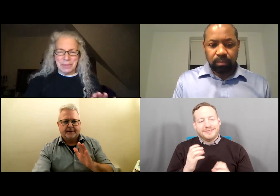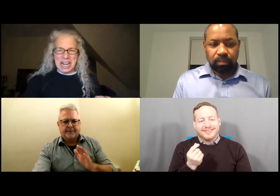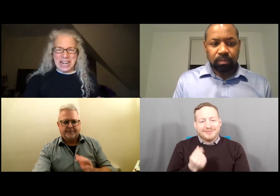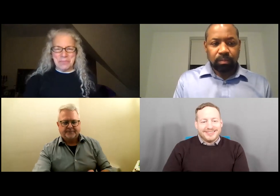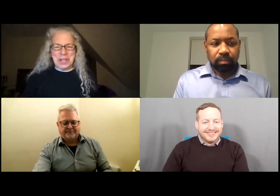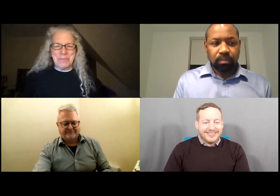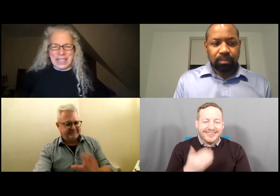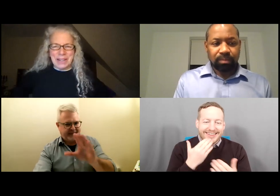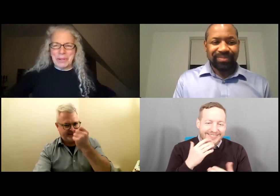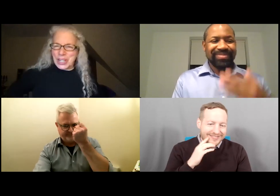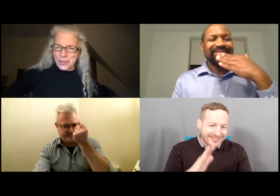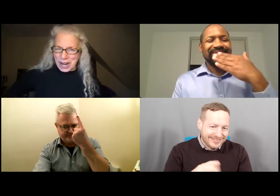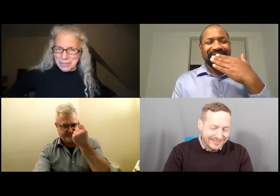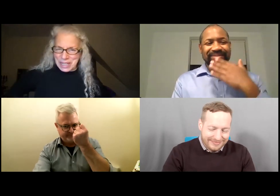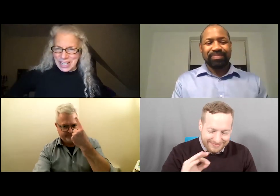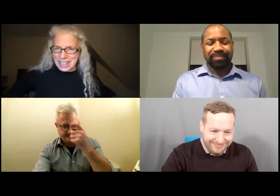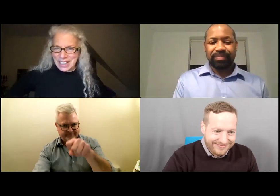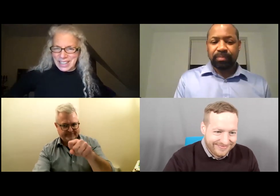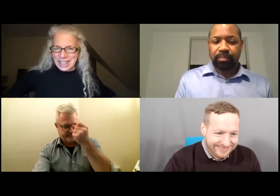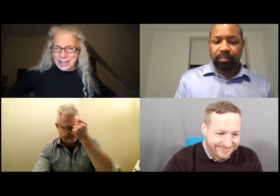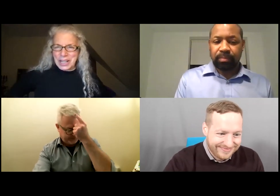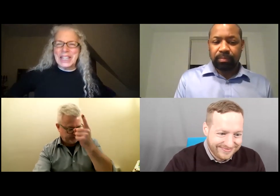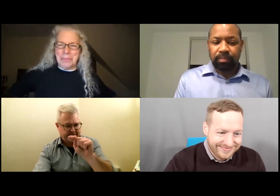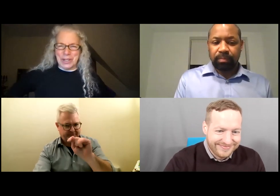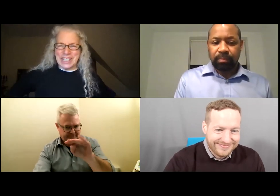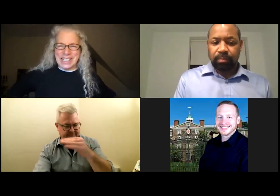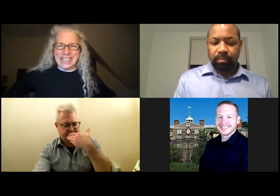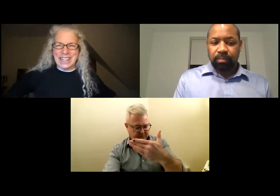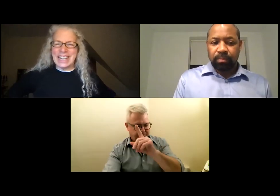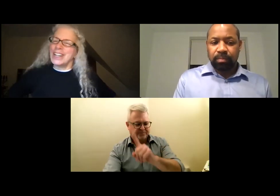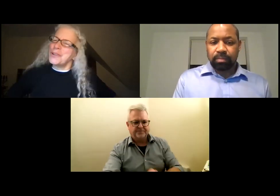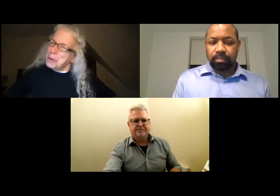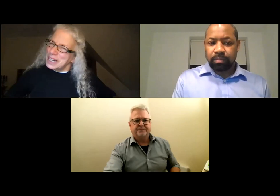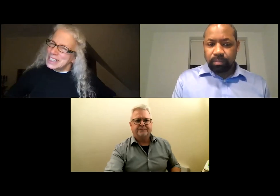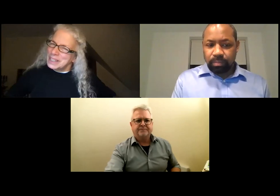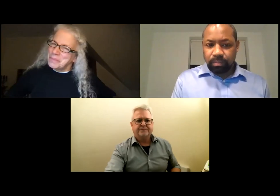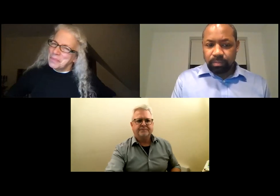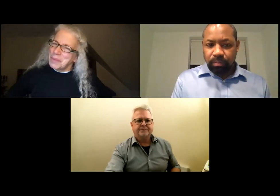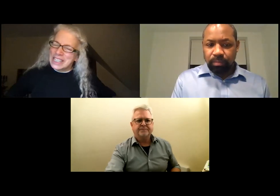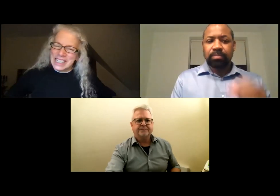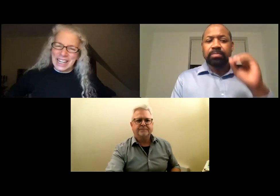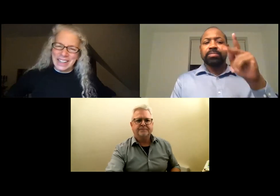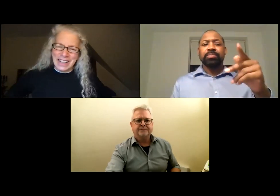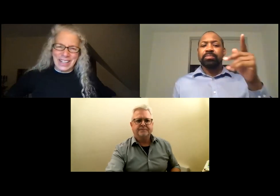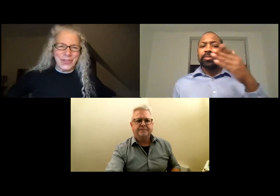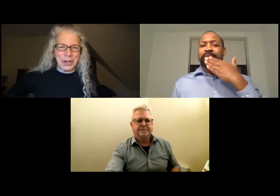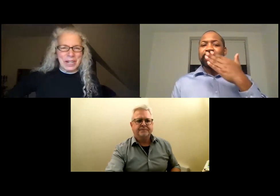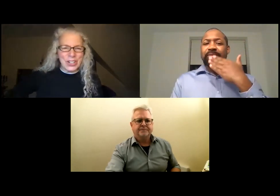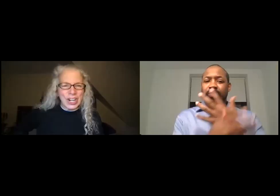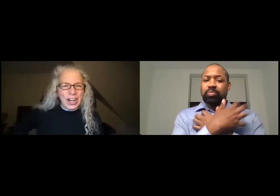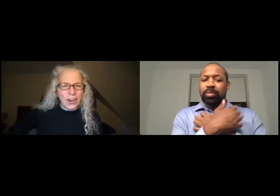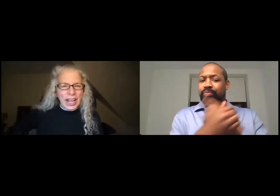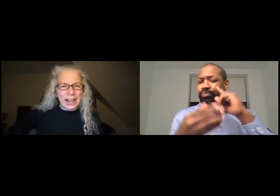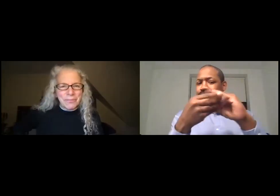not eliminate them completely, but just try to be a little more succinct. I get your point, Tim. Mike is saying, thank you very